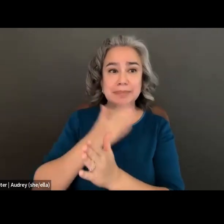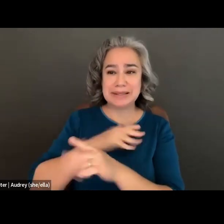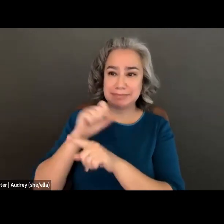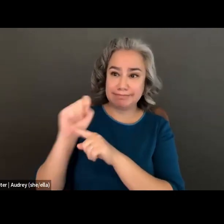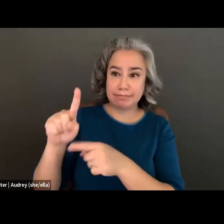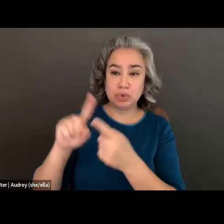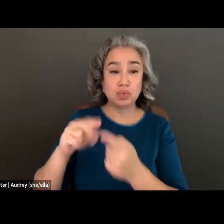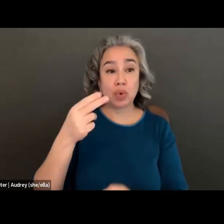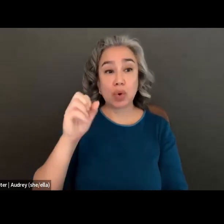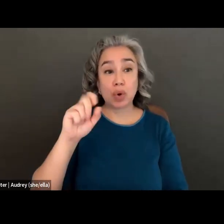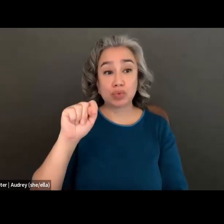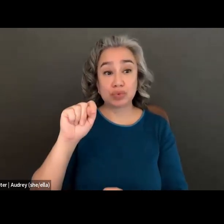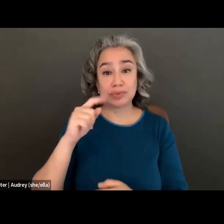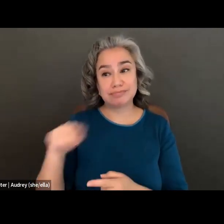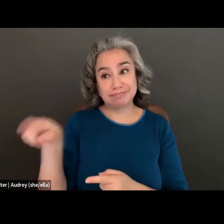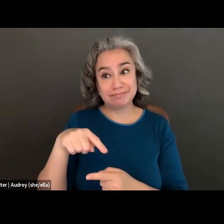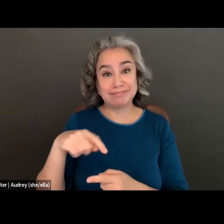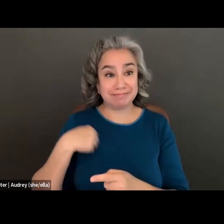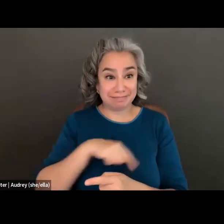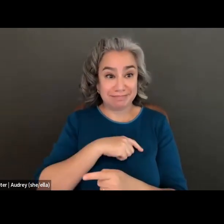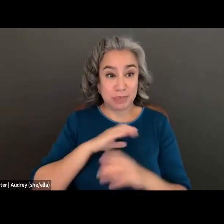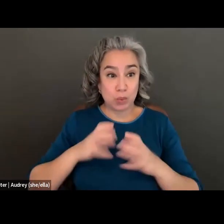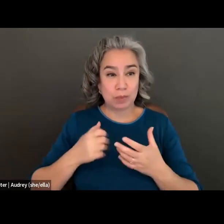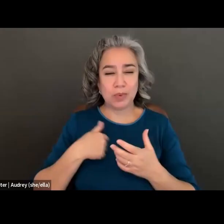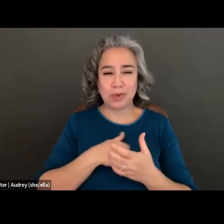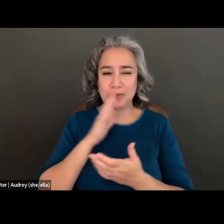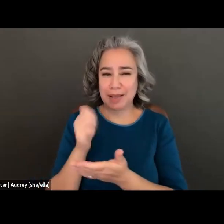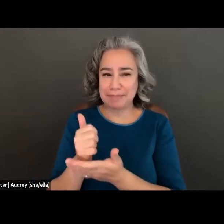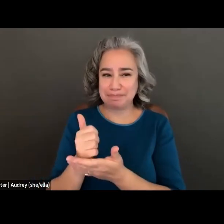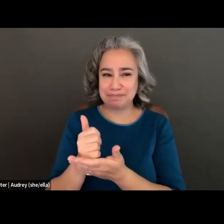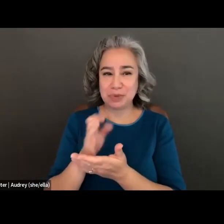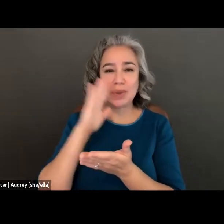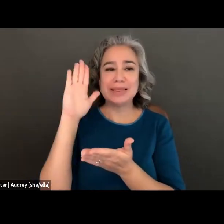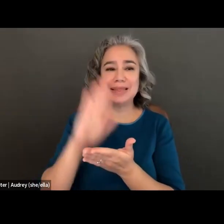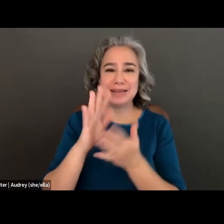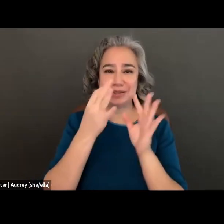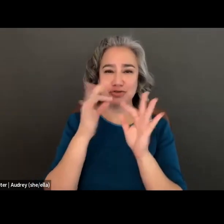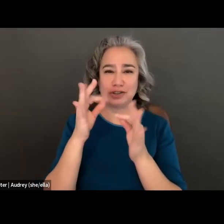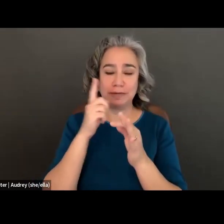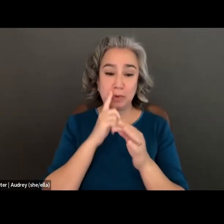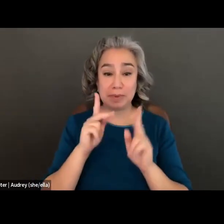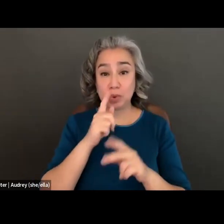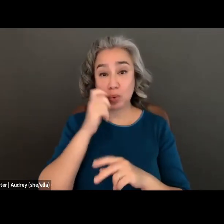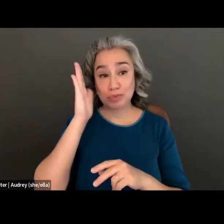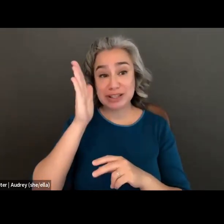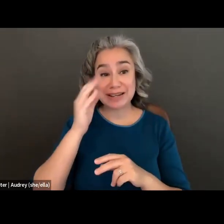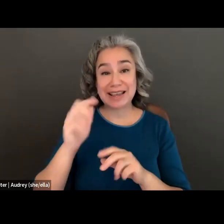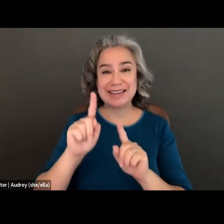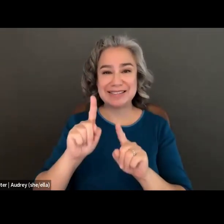hosts and we will assist you. This will minimize distractions for our presenters and attendees.